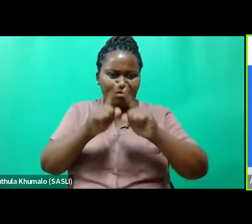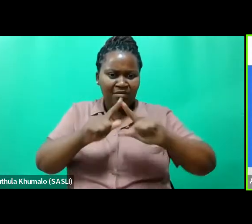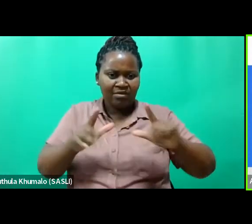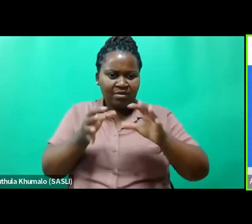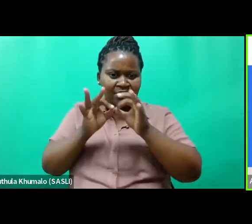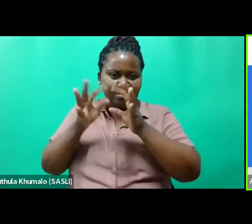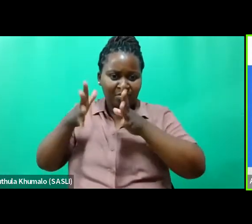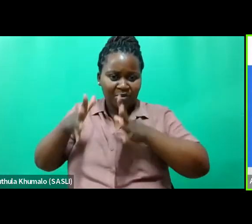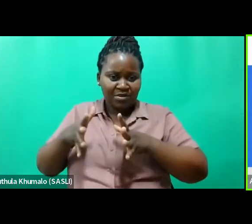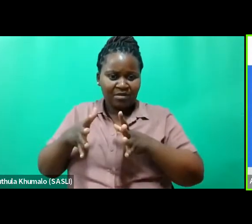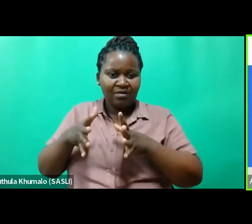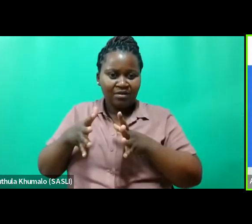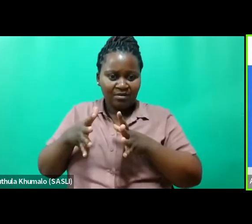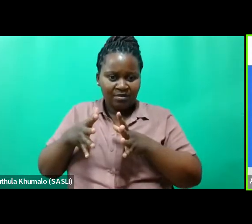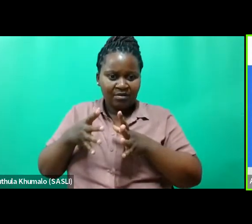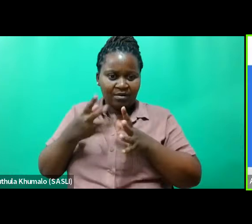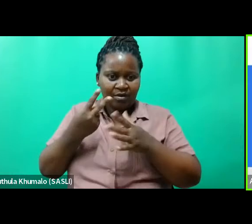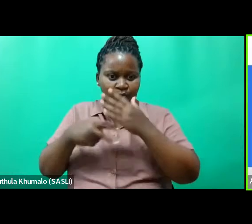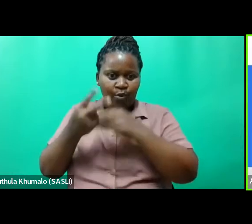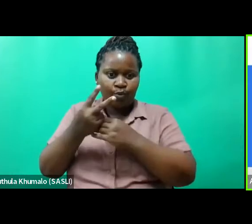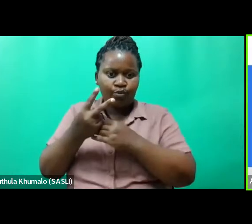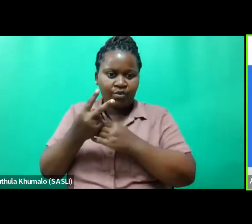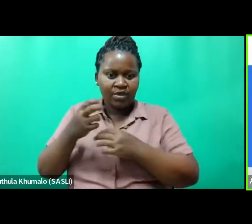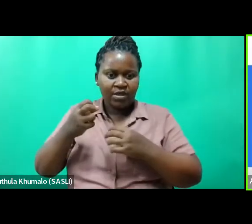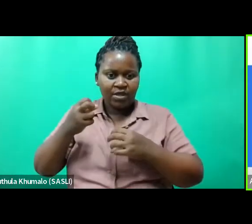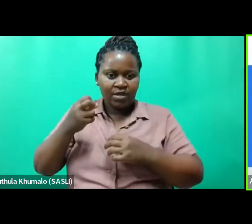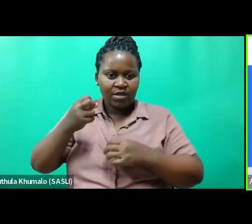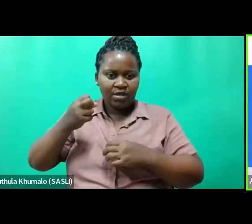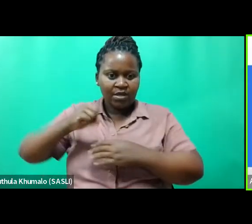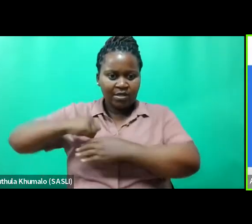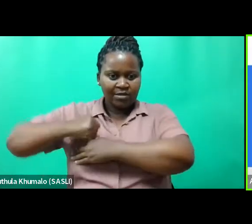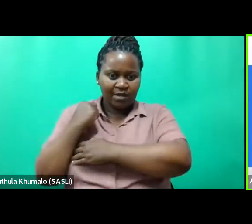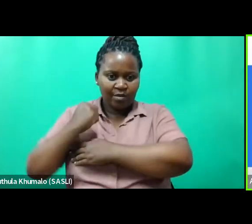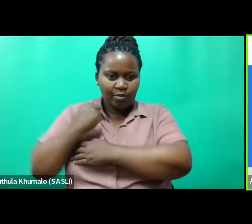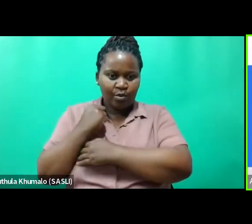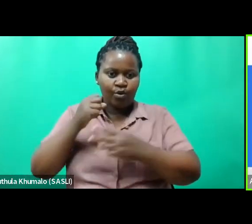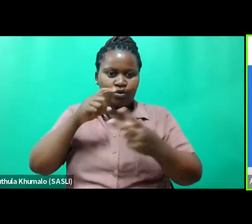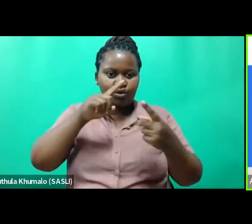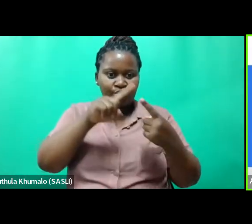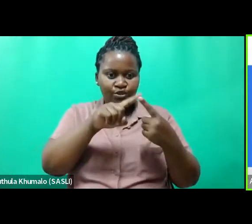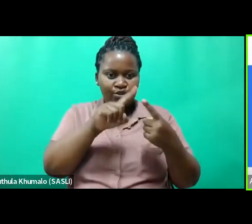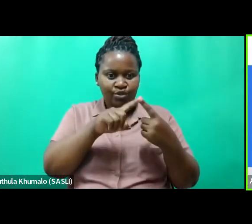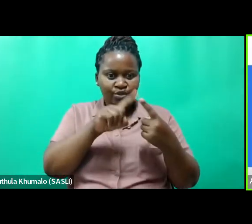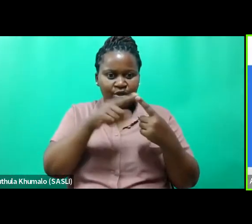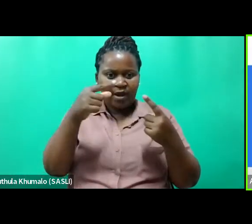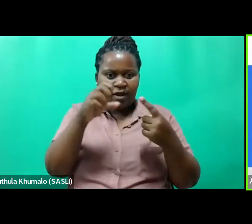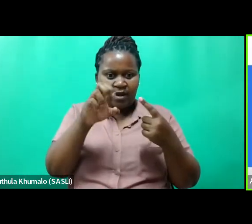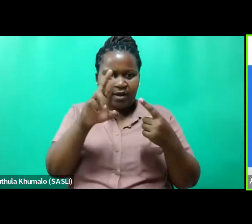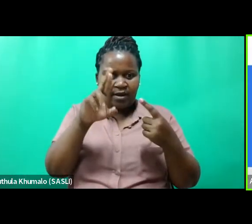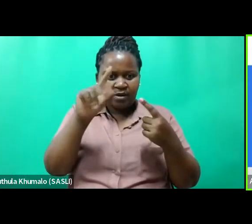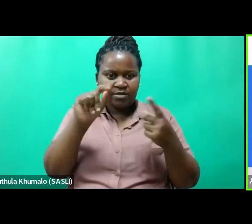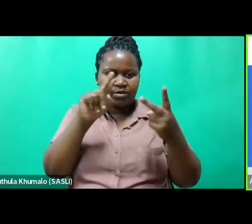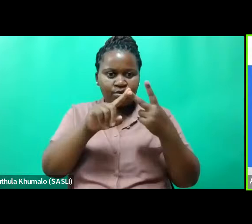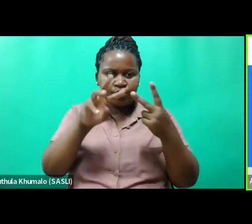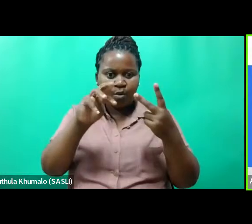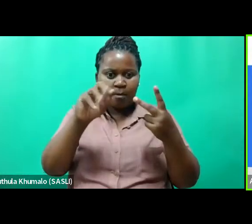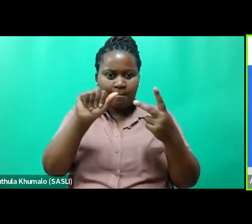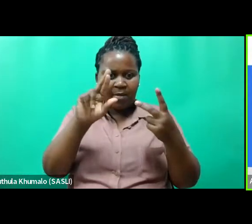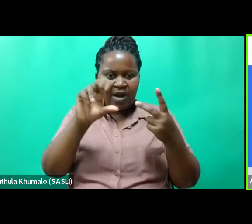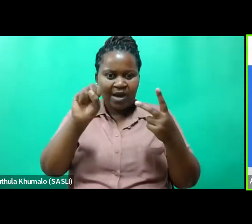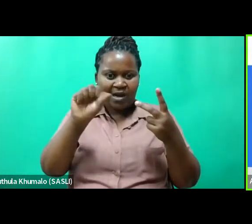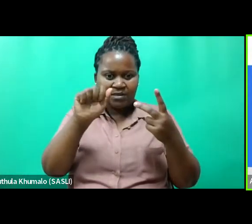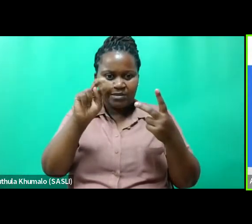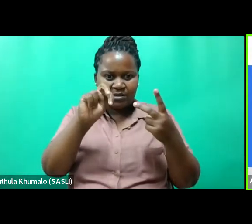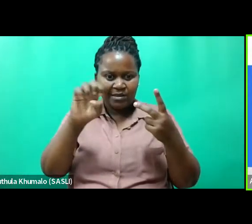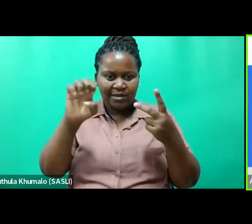interpreters from both Stellenbosch, Marshan Needling, and Gert Erasmus, as well as the